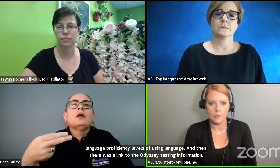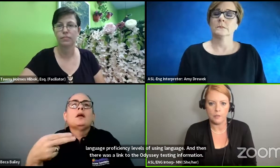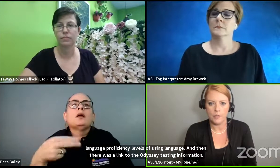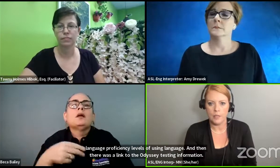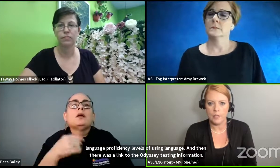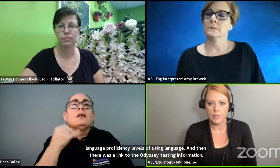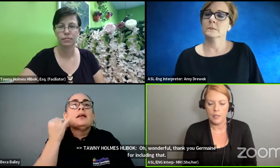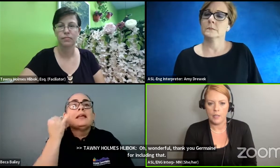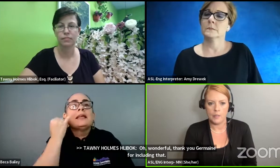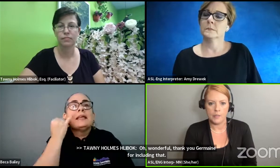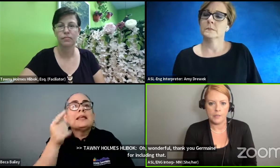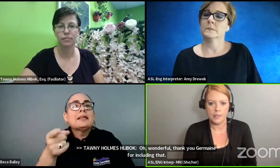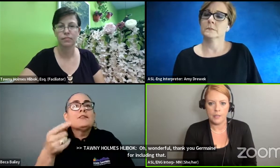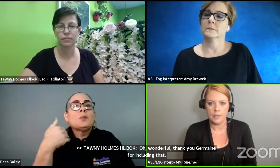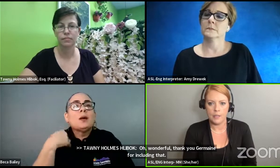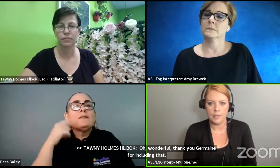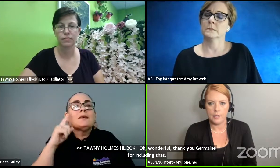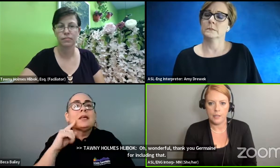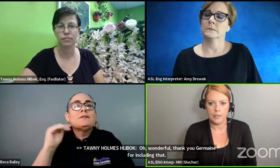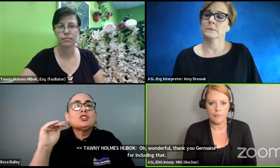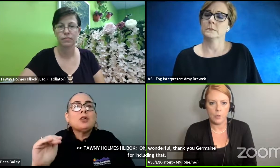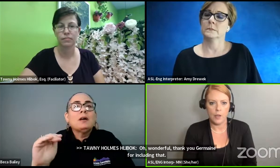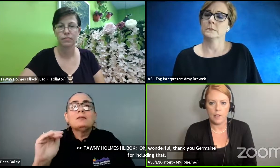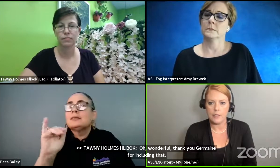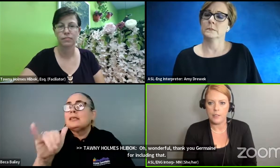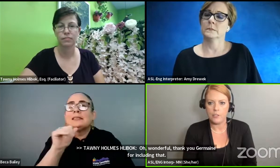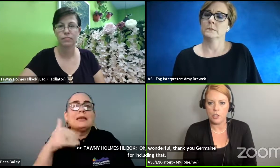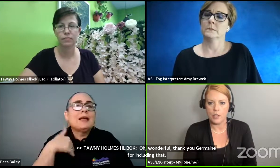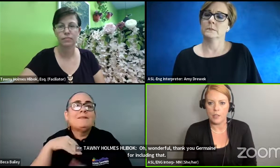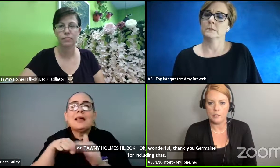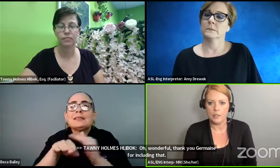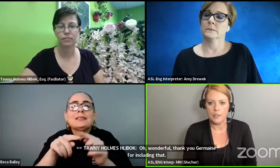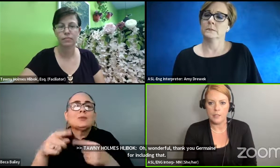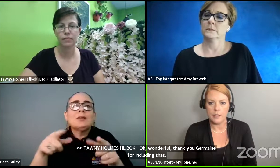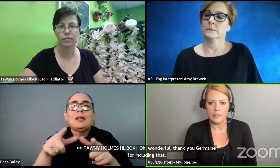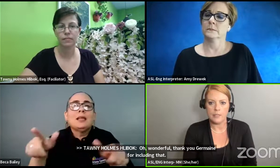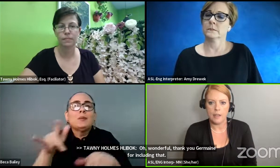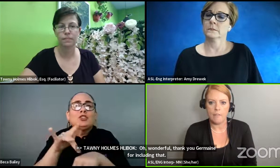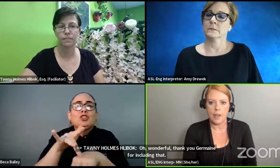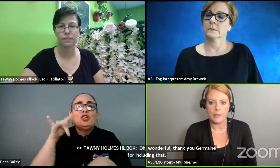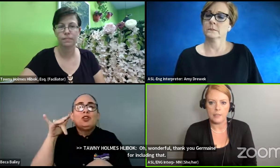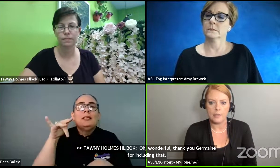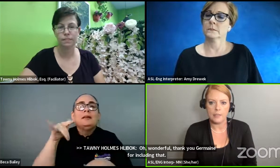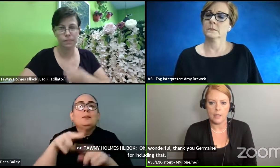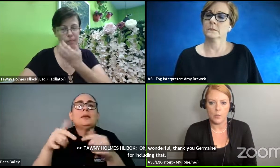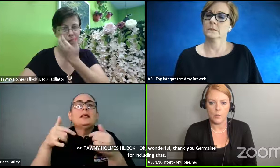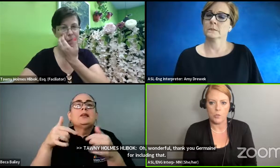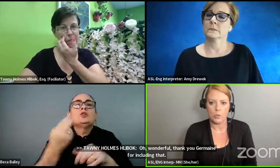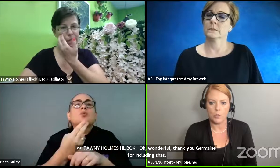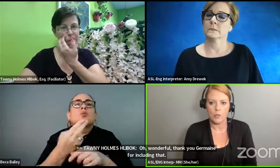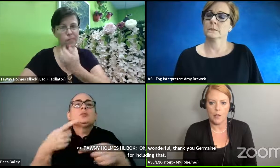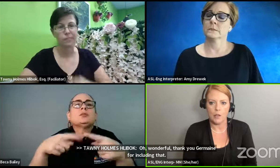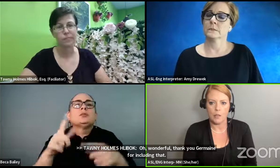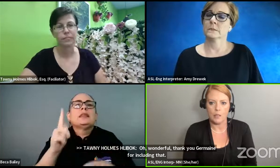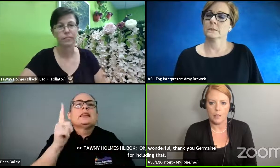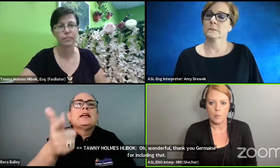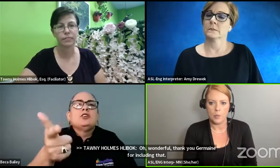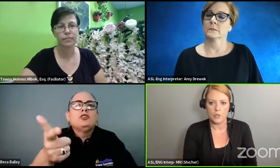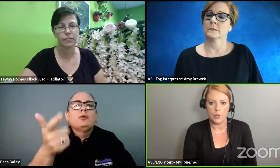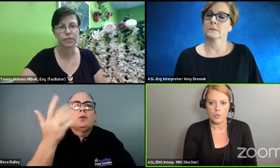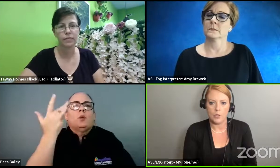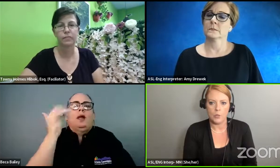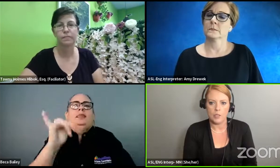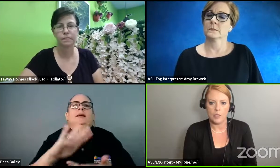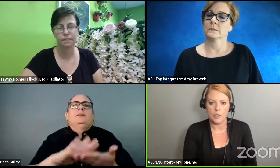Winona is, if you have a deaf child that didn't have access to sign language early on,